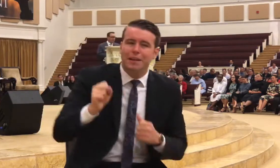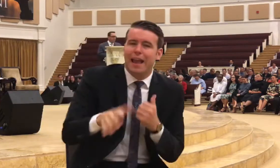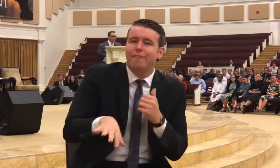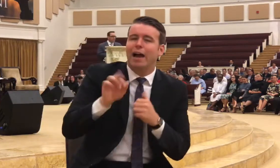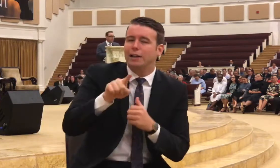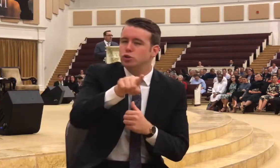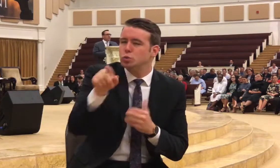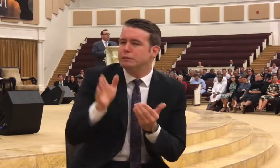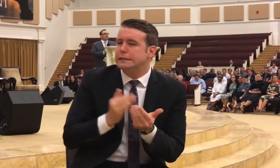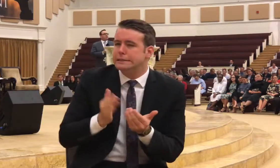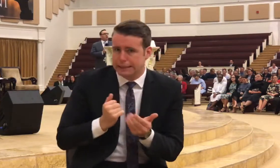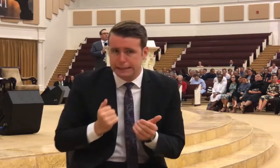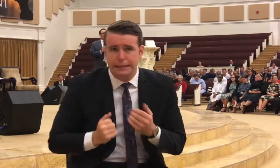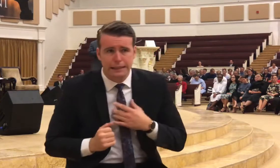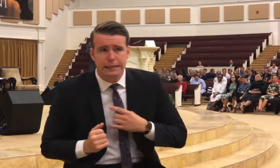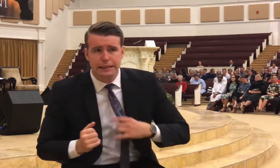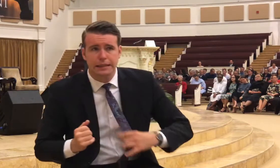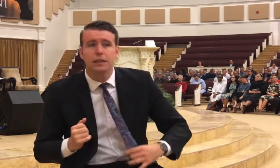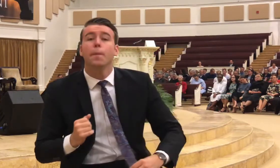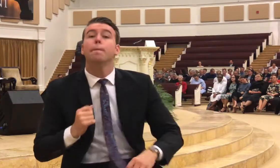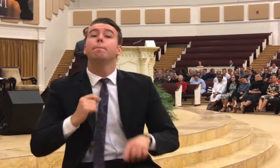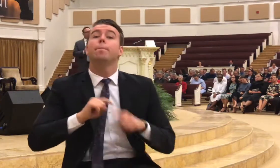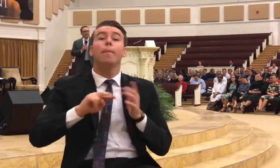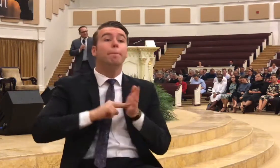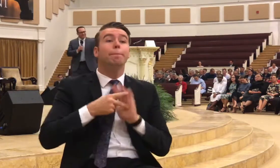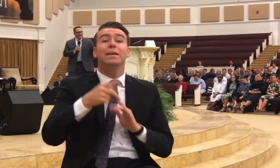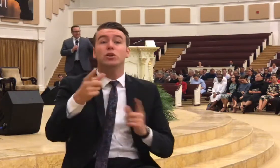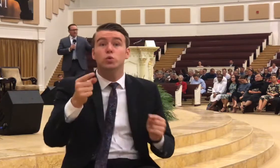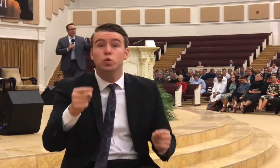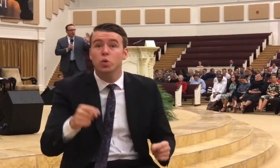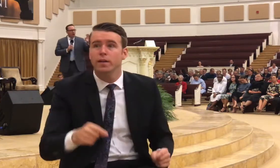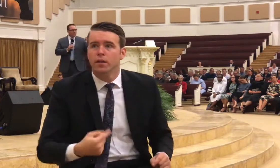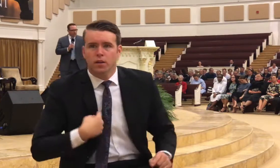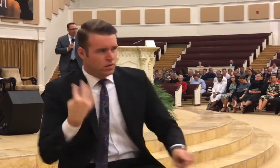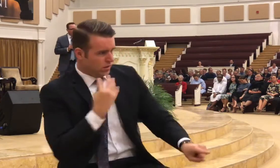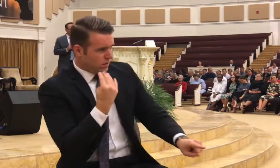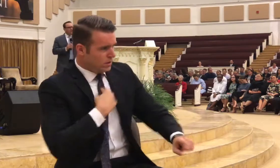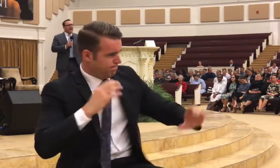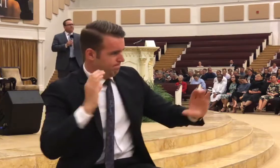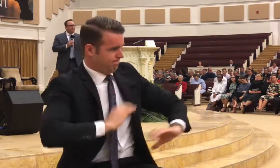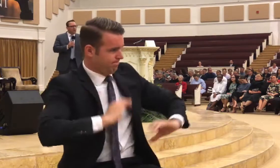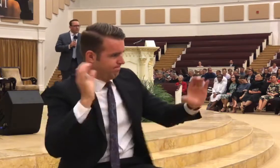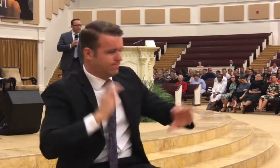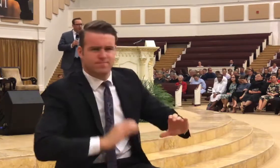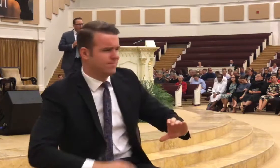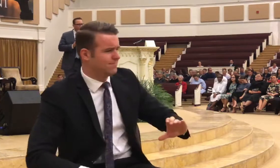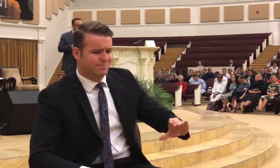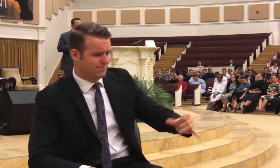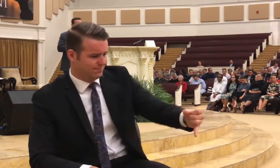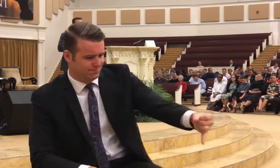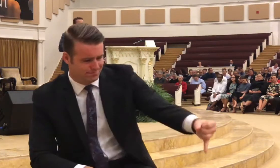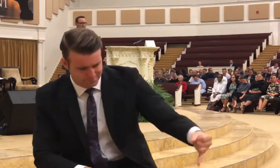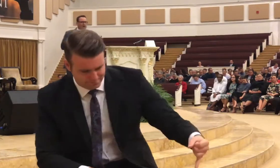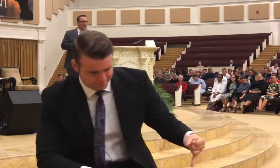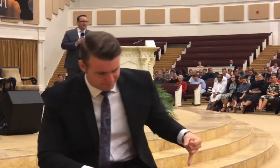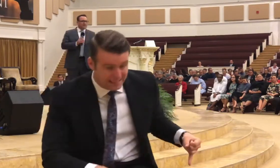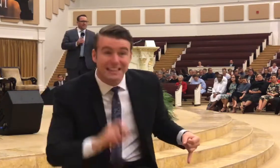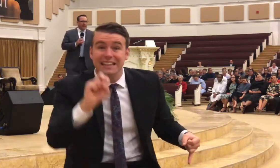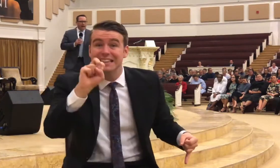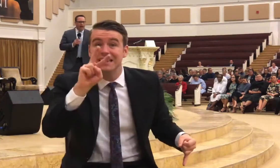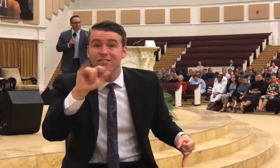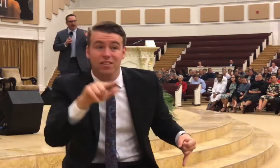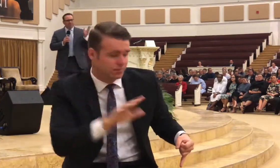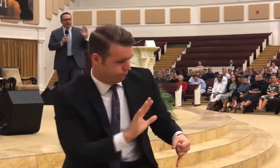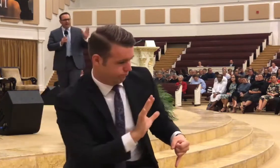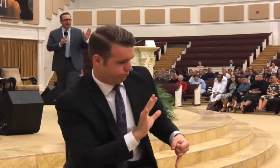of time. So what you've got to do is quit obsessing on all the trouble and focusing on all the evil. And this